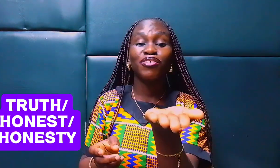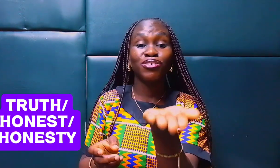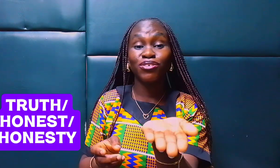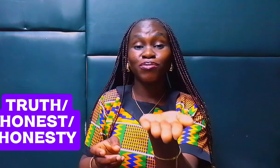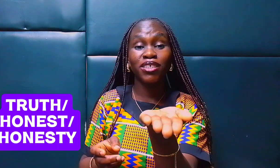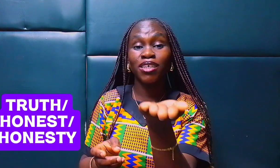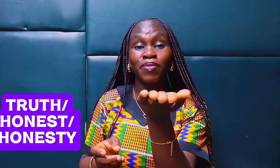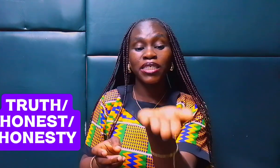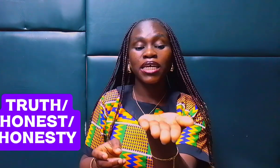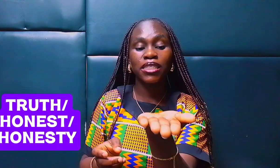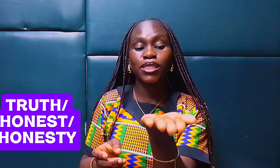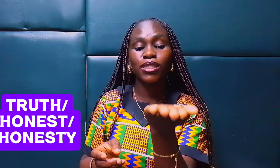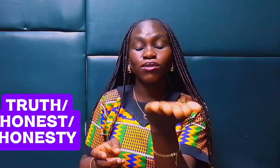Have your non-dominant hand placed like this,